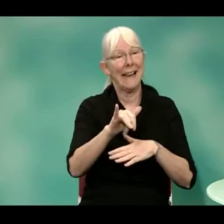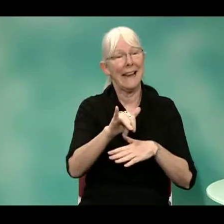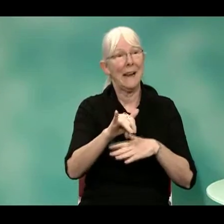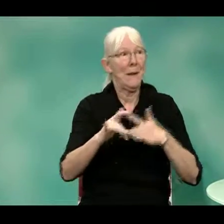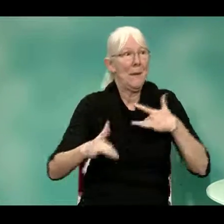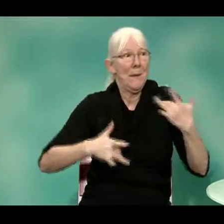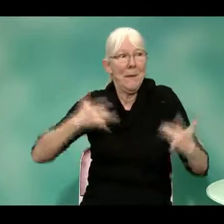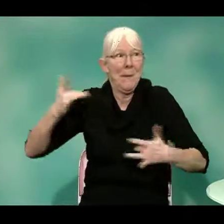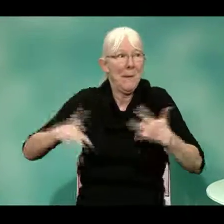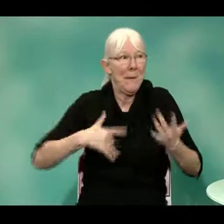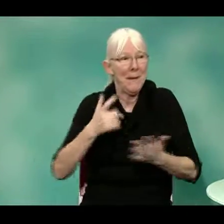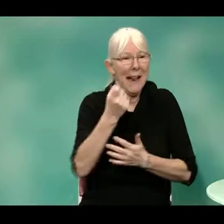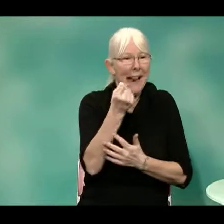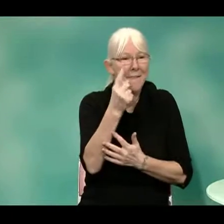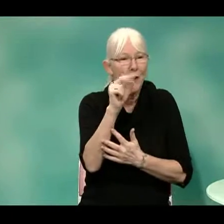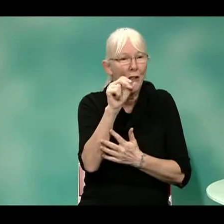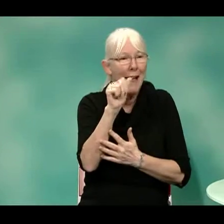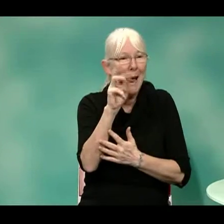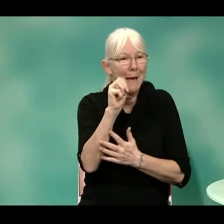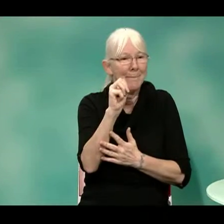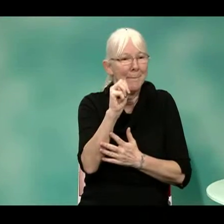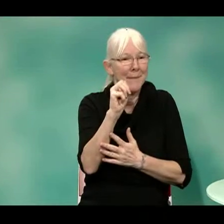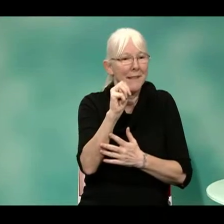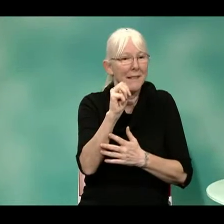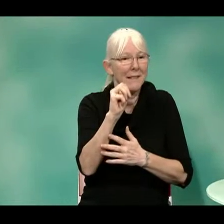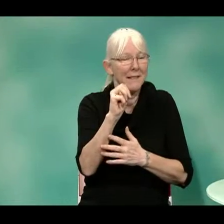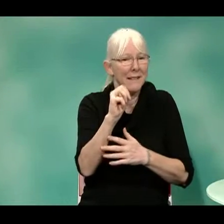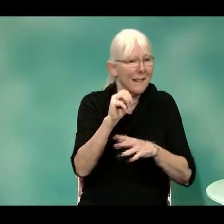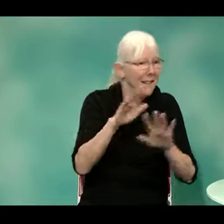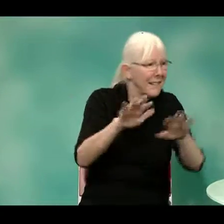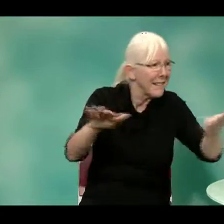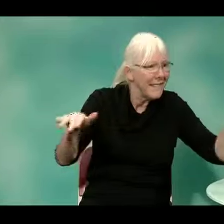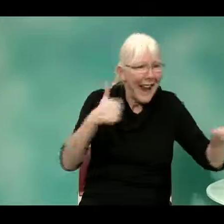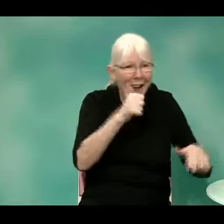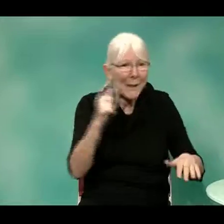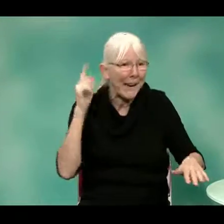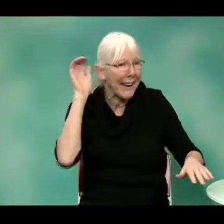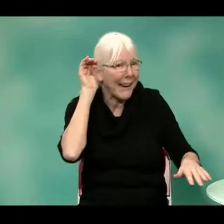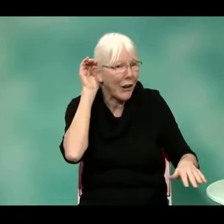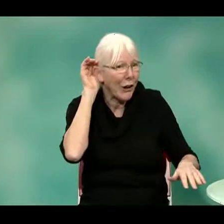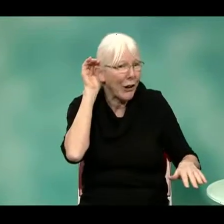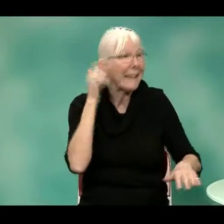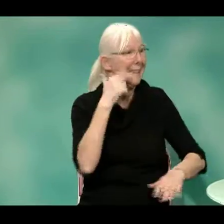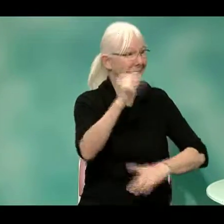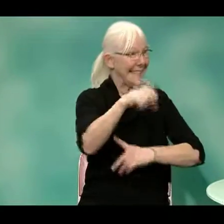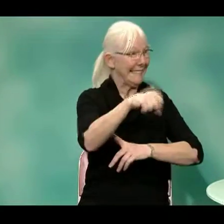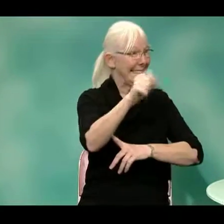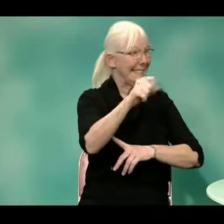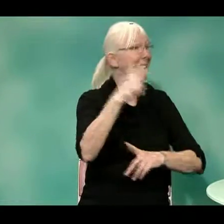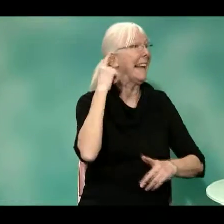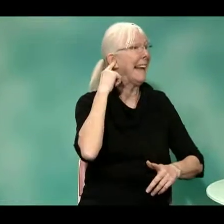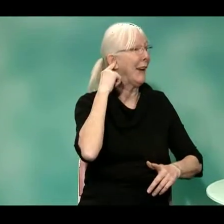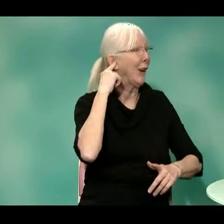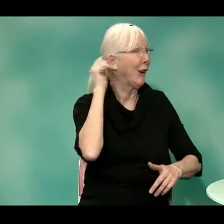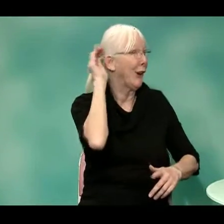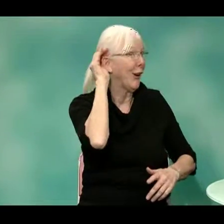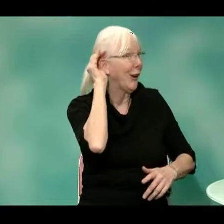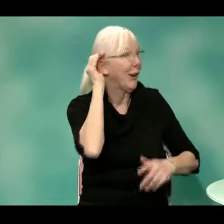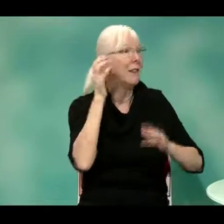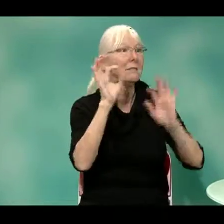So we talked a lot over email about the communication. And then the next day at 11.30 a.m., you know, I asked people if they heard me on the